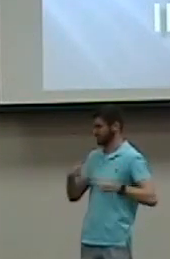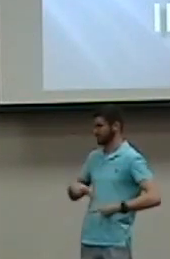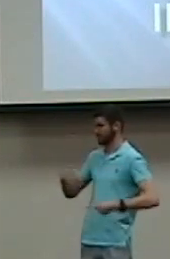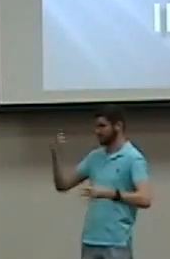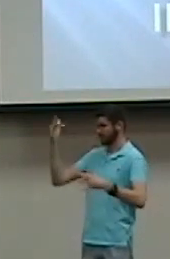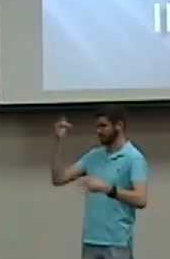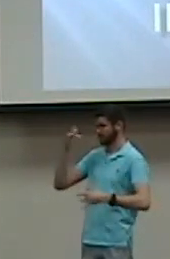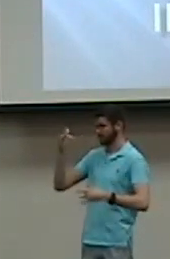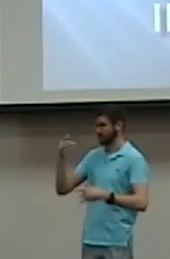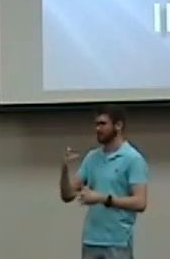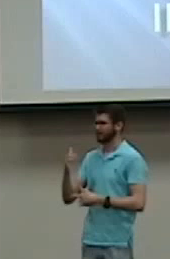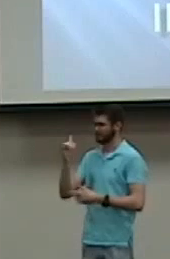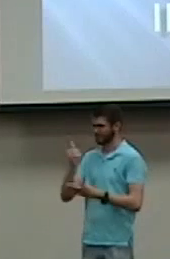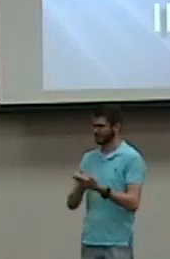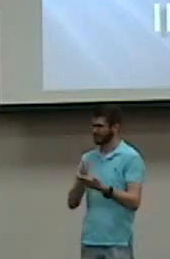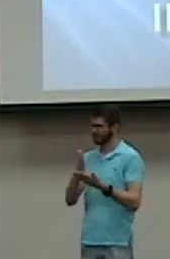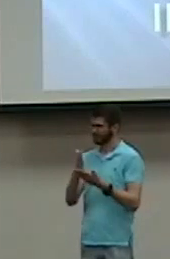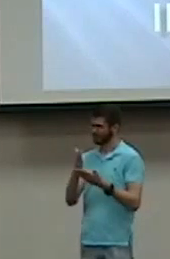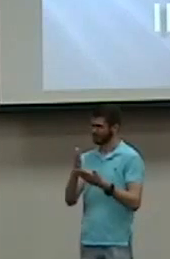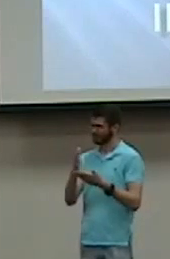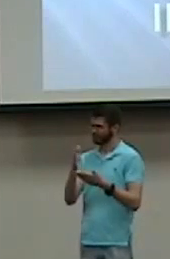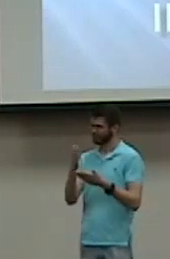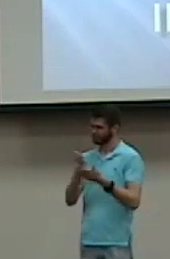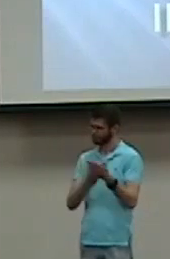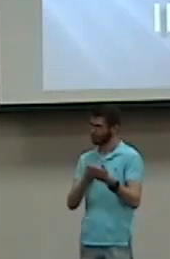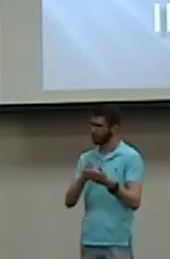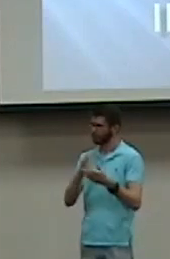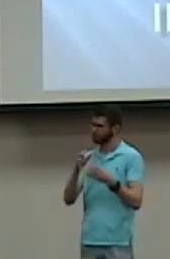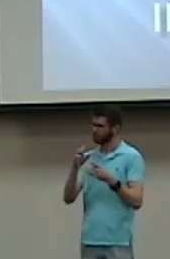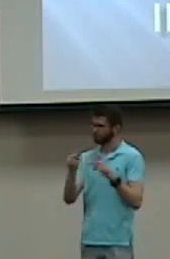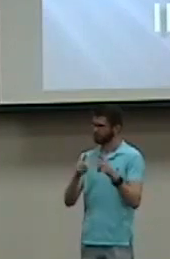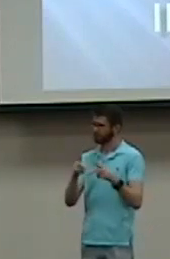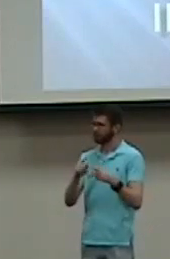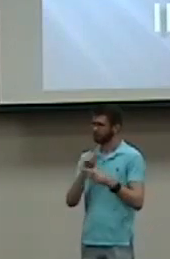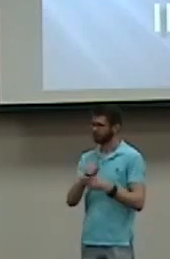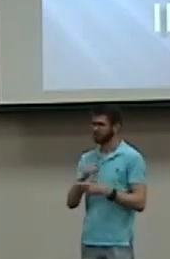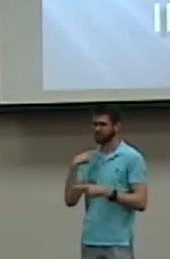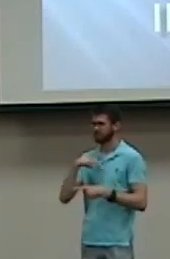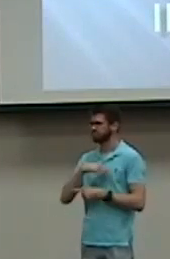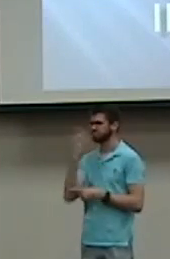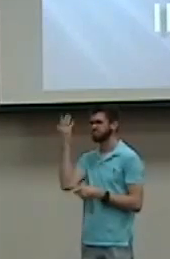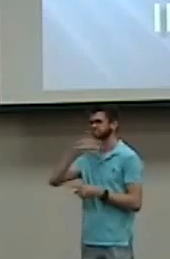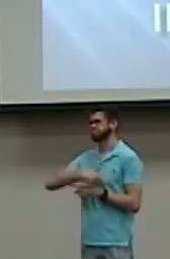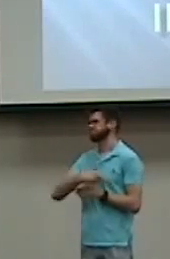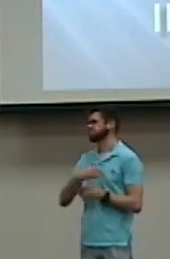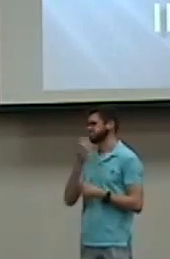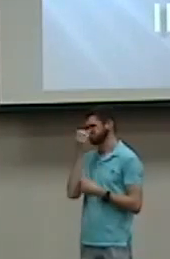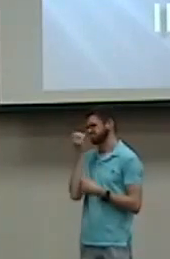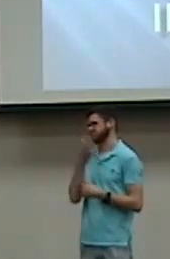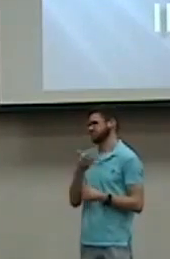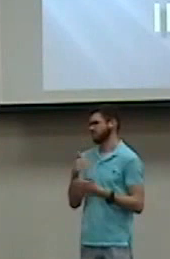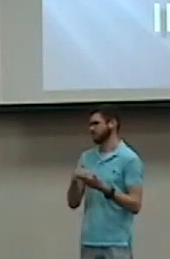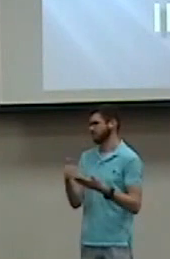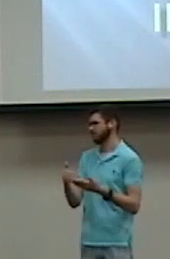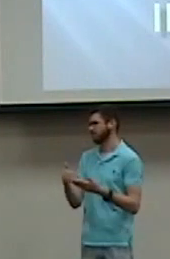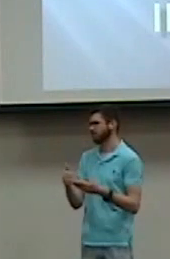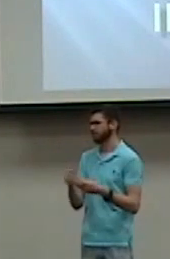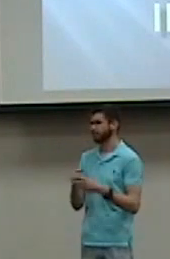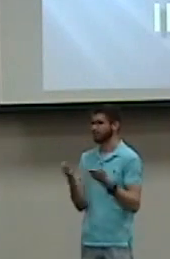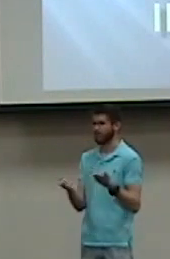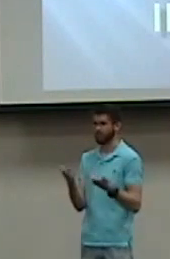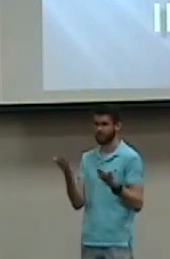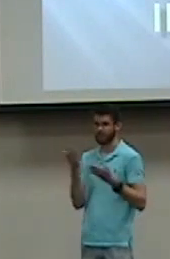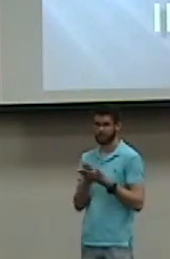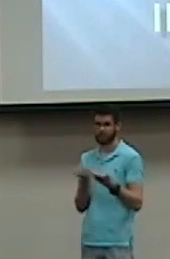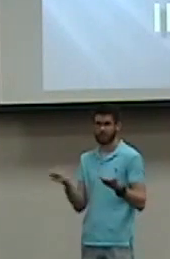is overlooked so often. And in fact, there are probably a majority of us in this room who are suffering from that as well.